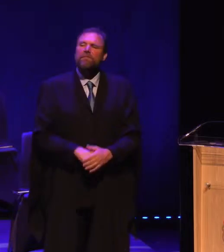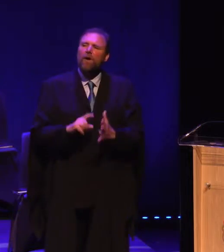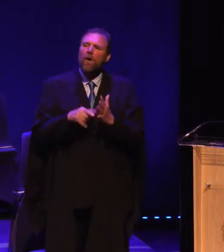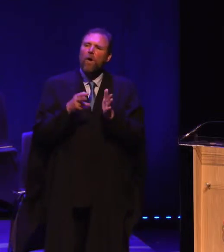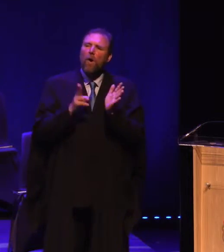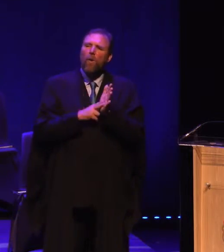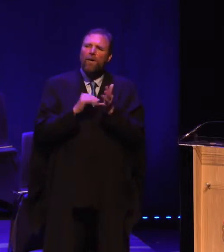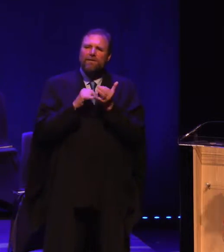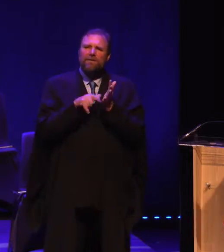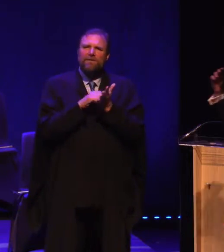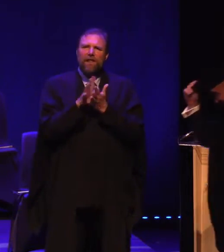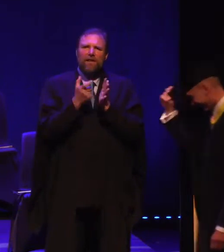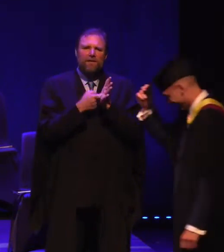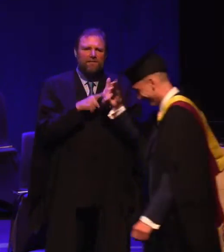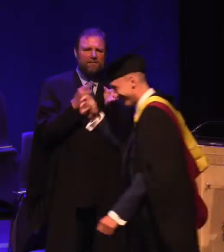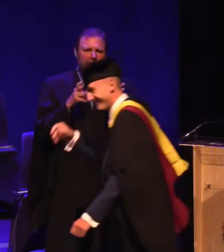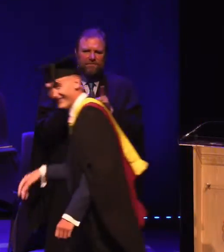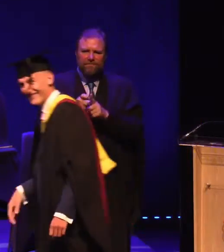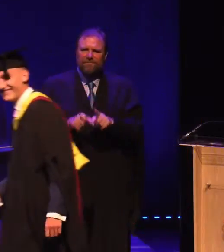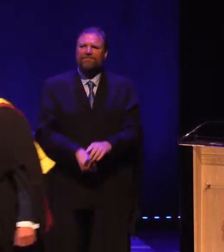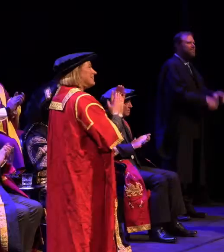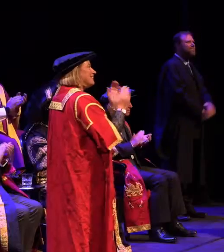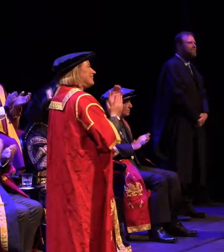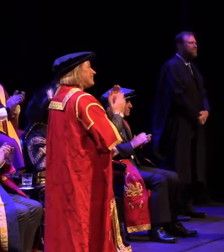Owen Southern.